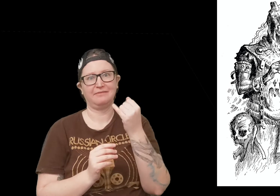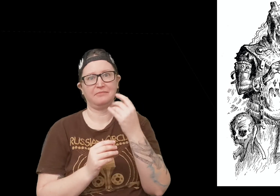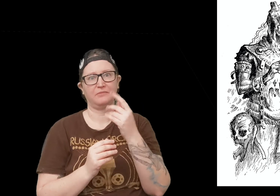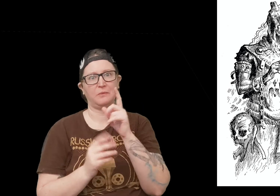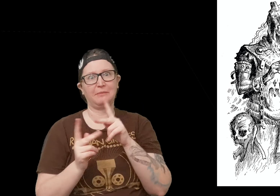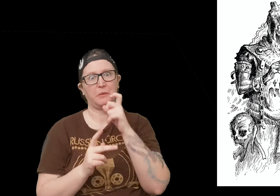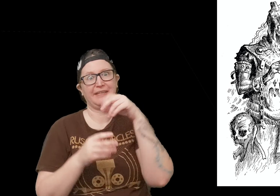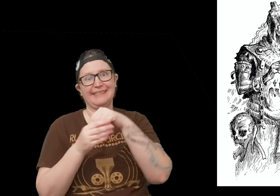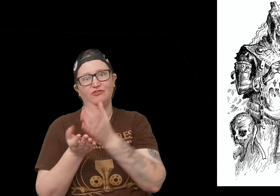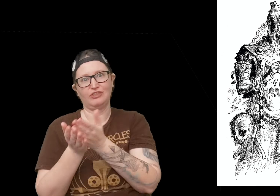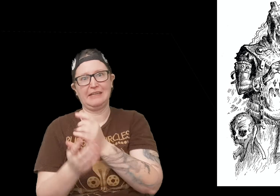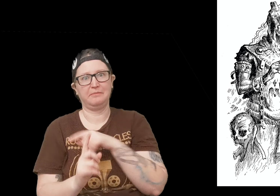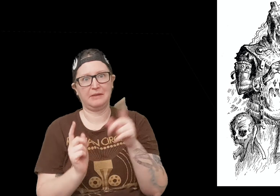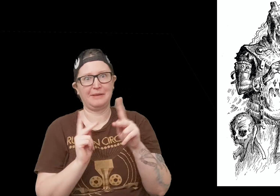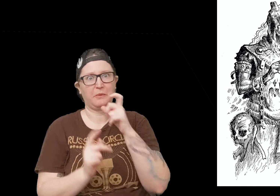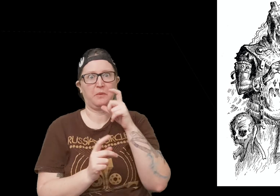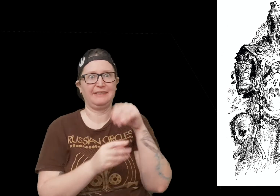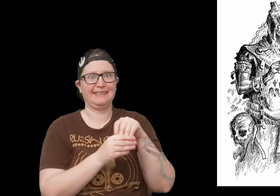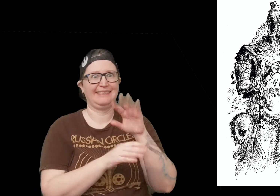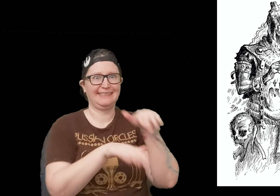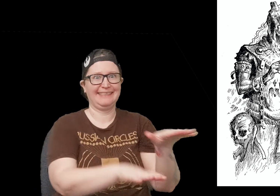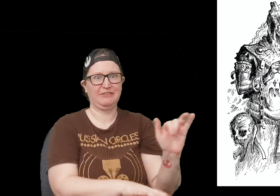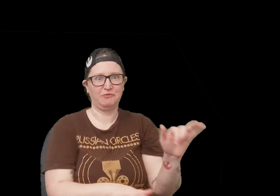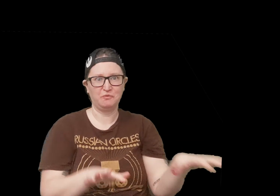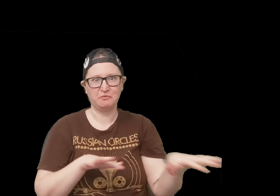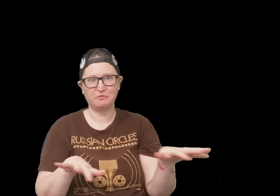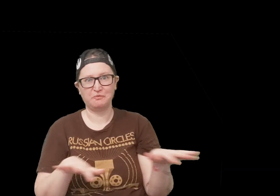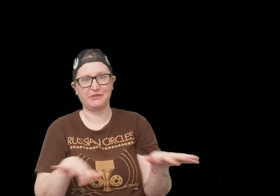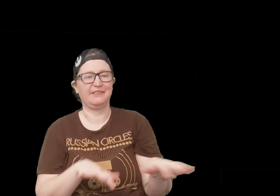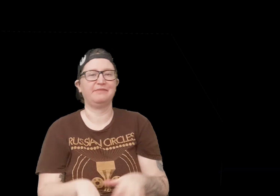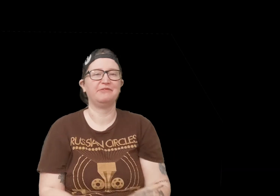more flavor, not just, oh, people who are on a ship, but also people who are in the sea.